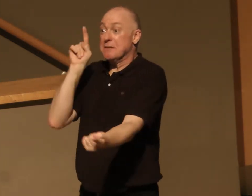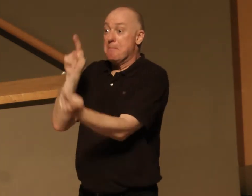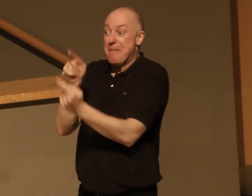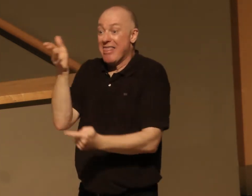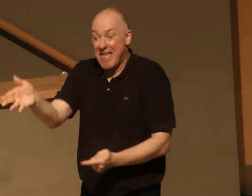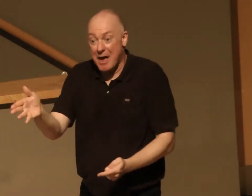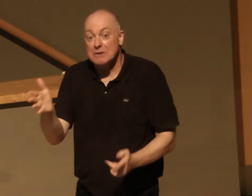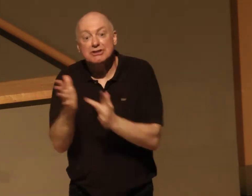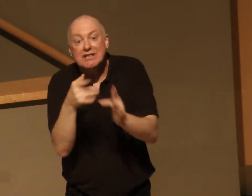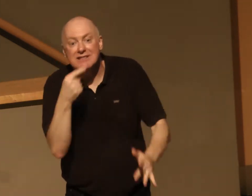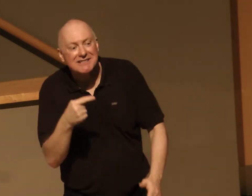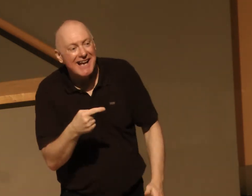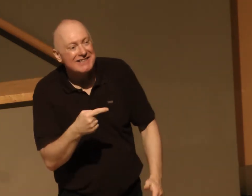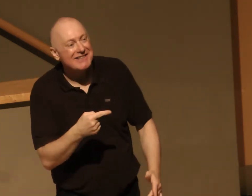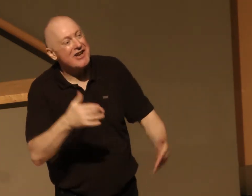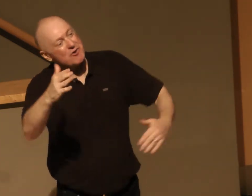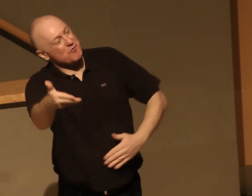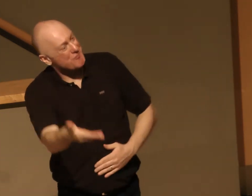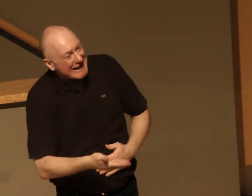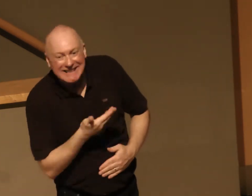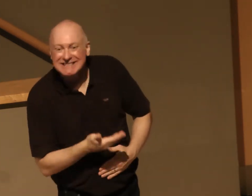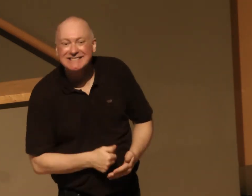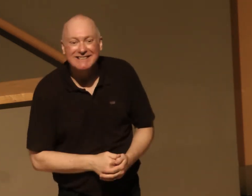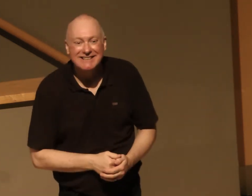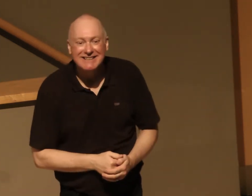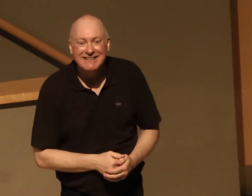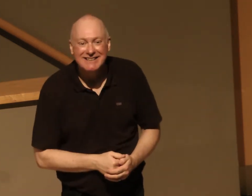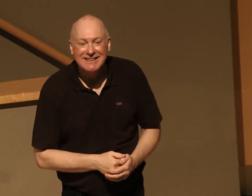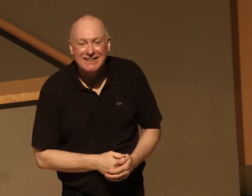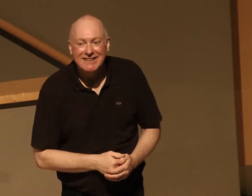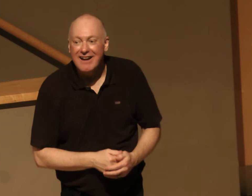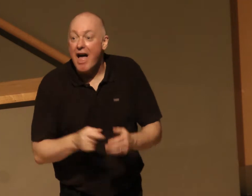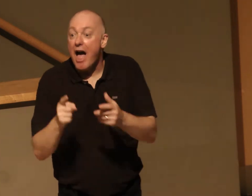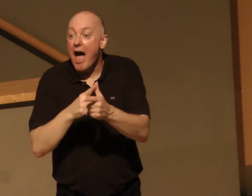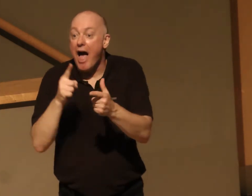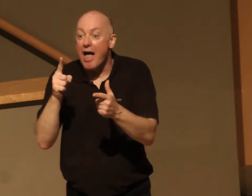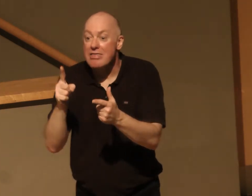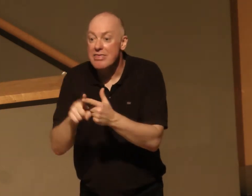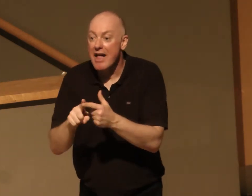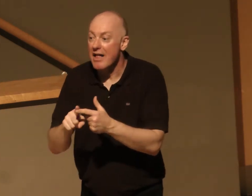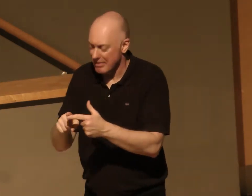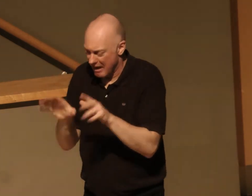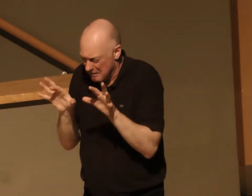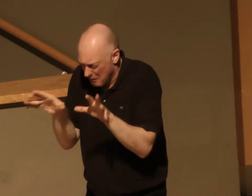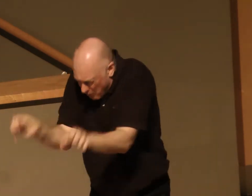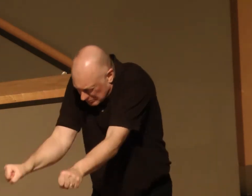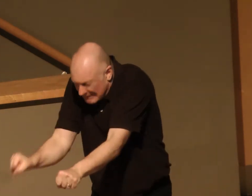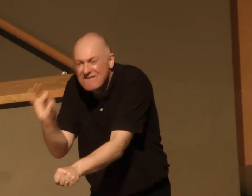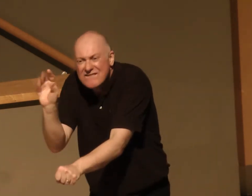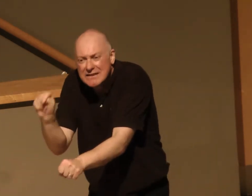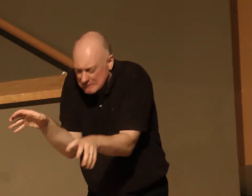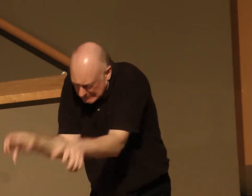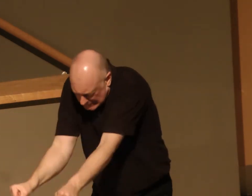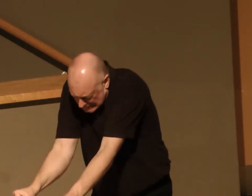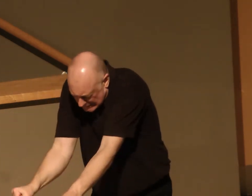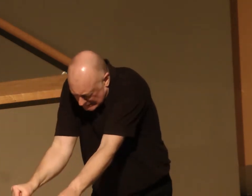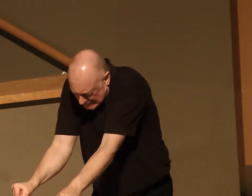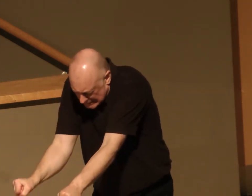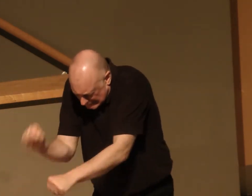and said, Greetings. And they came up and took hold of his feet and worshipped him.